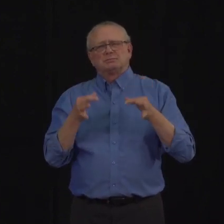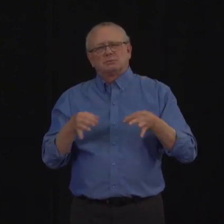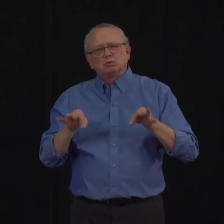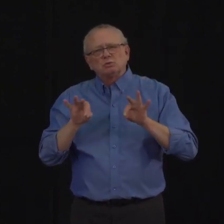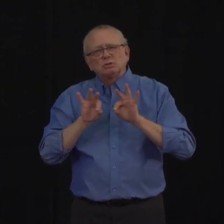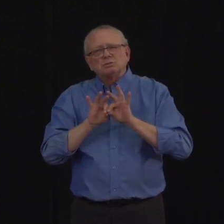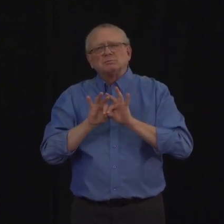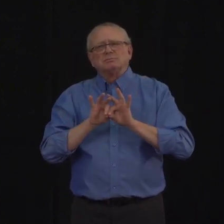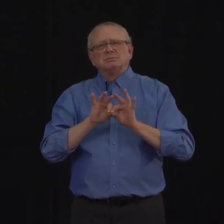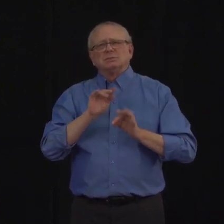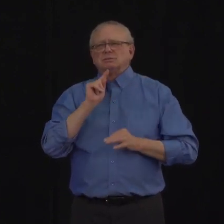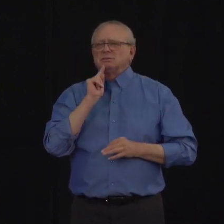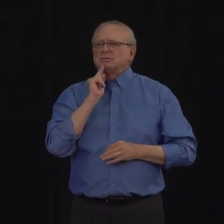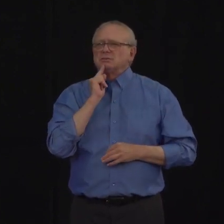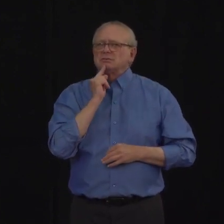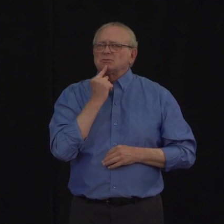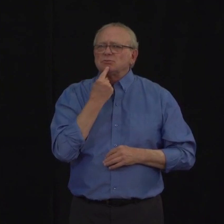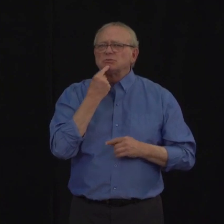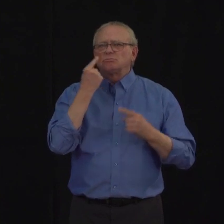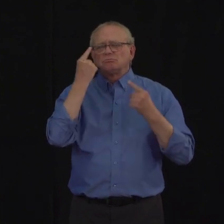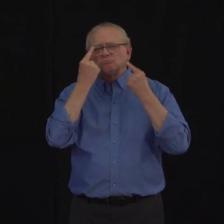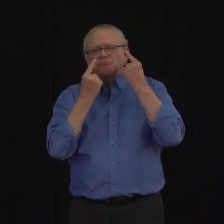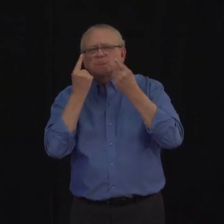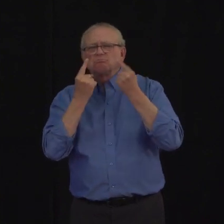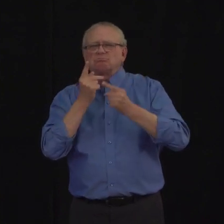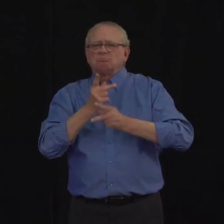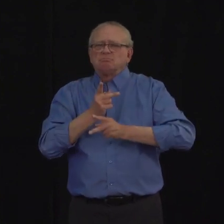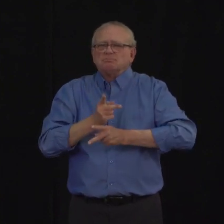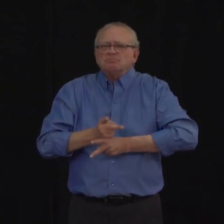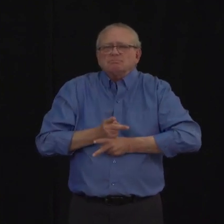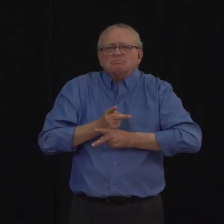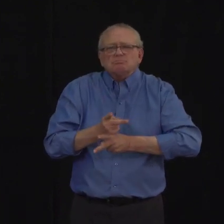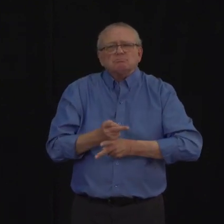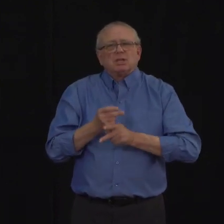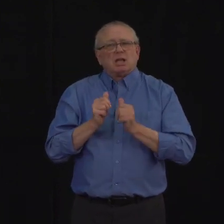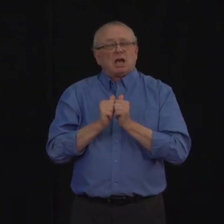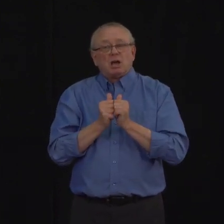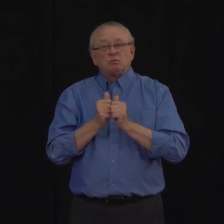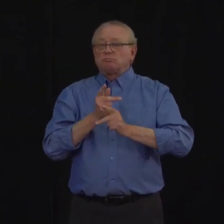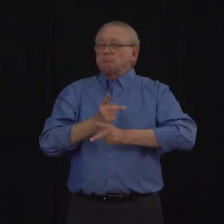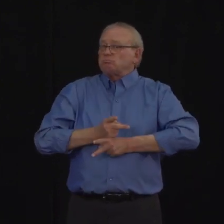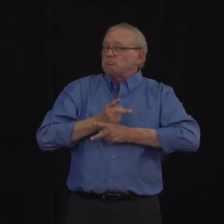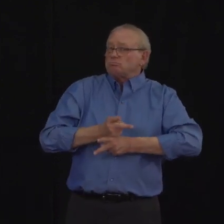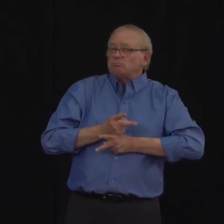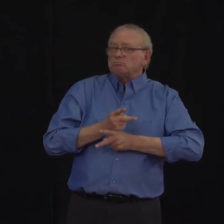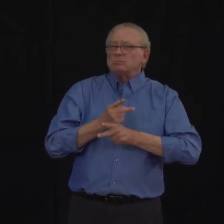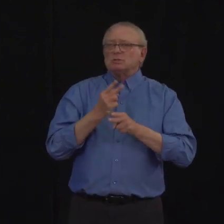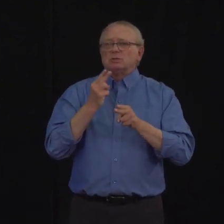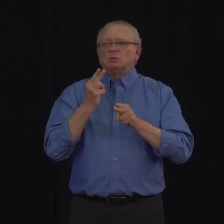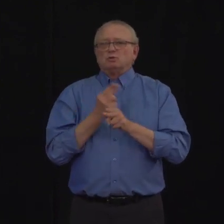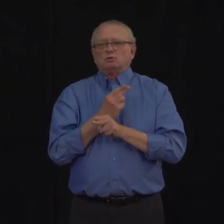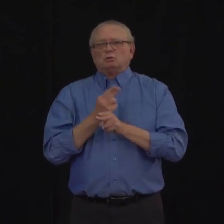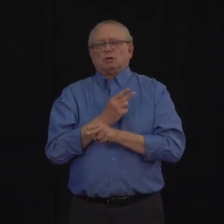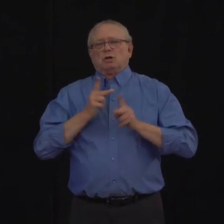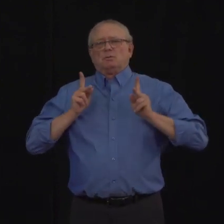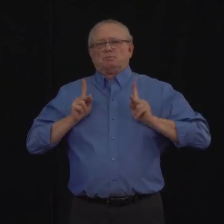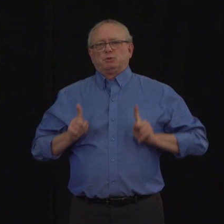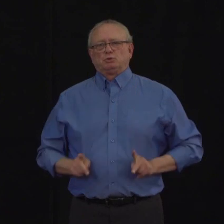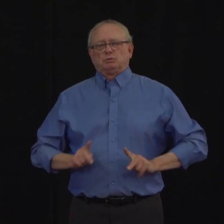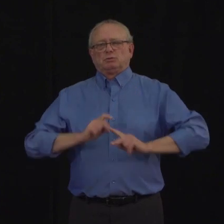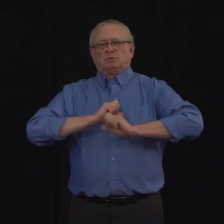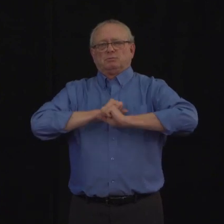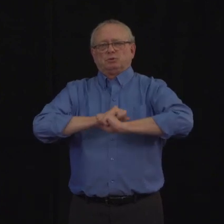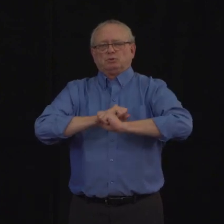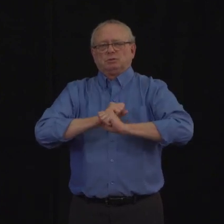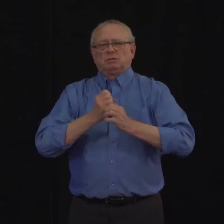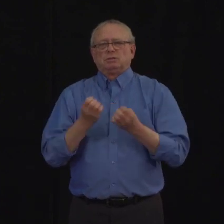ways to do this is through the use of personal protective equipment for those who could be exposed. That's also called PPE.